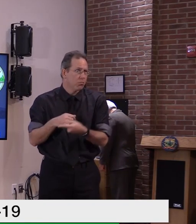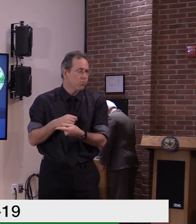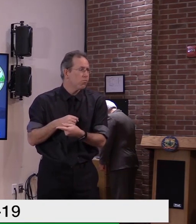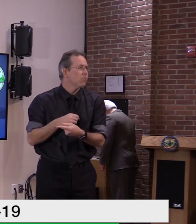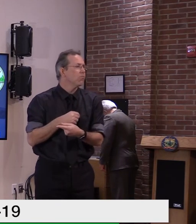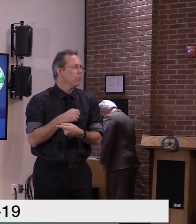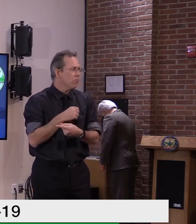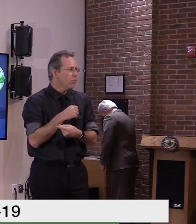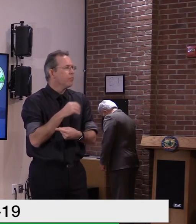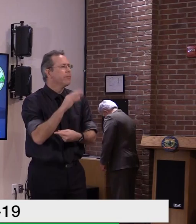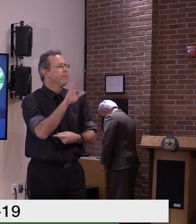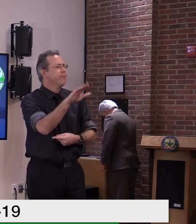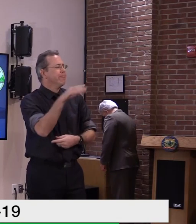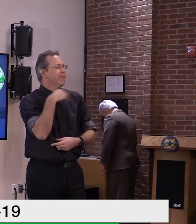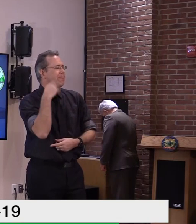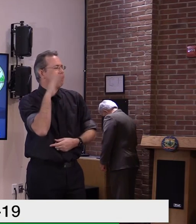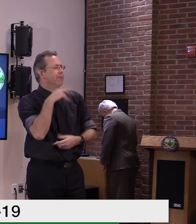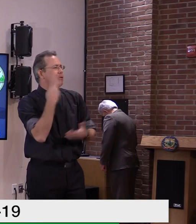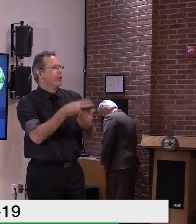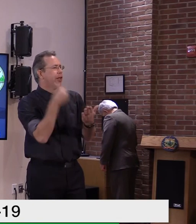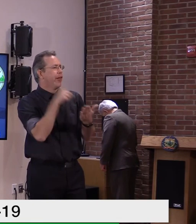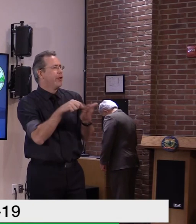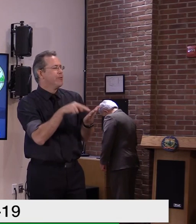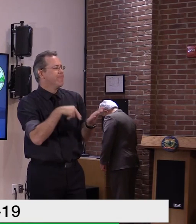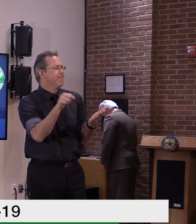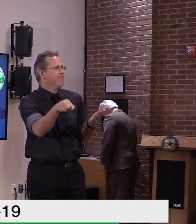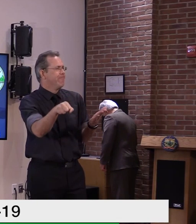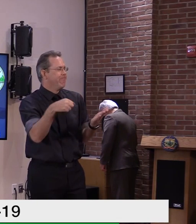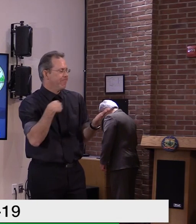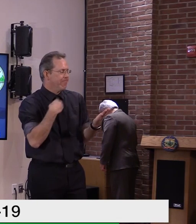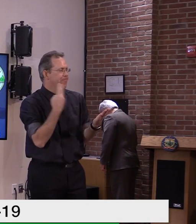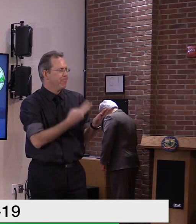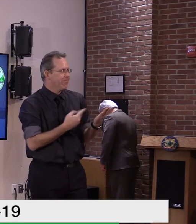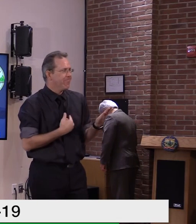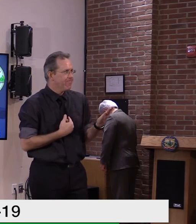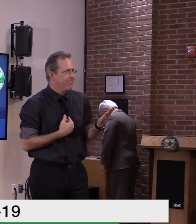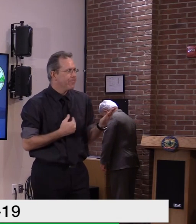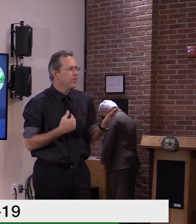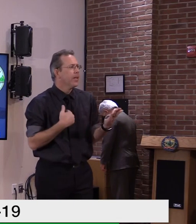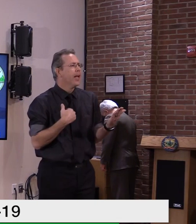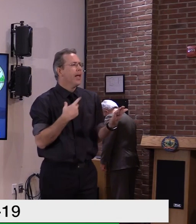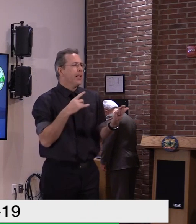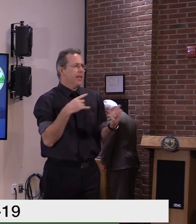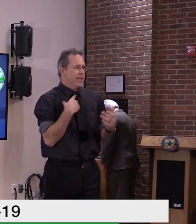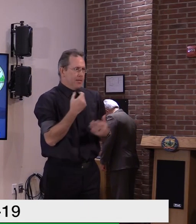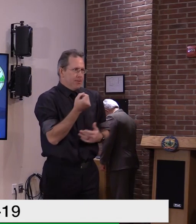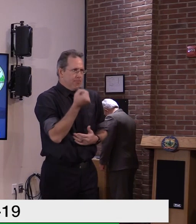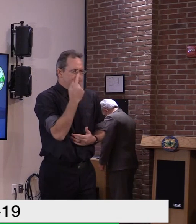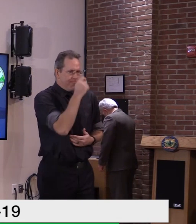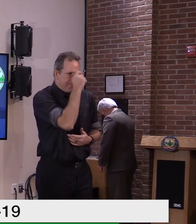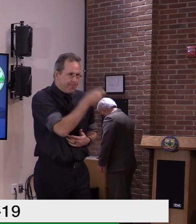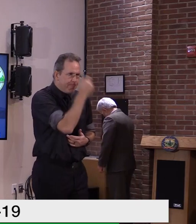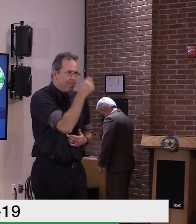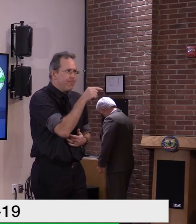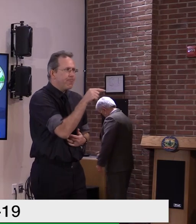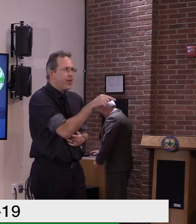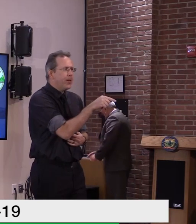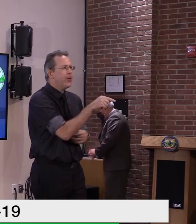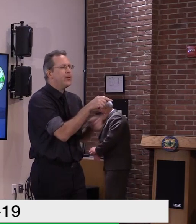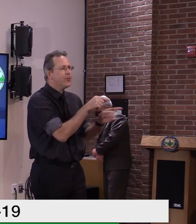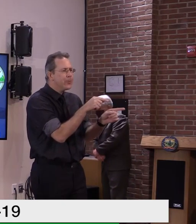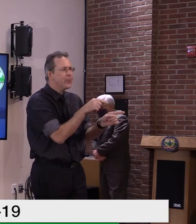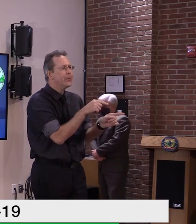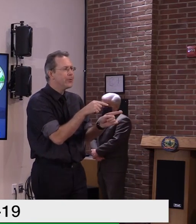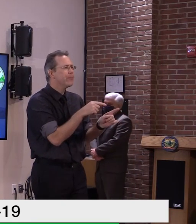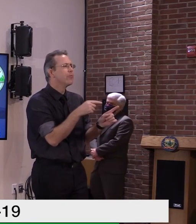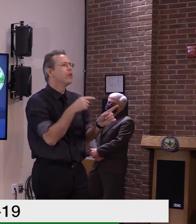I have a great deal of respect and faith in the state's attorney. in Washington County. It's someone I